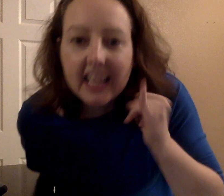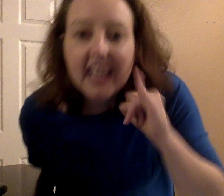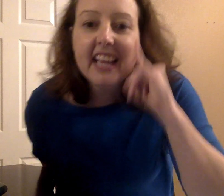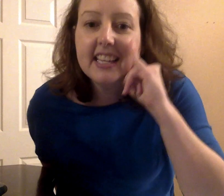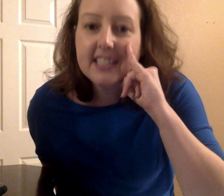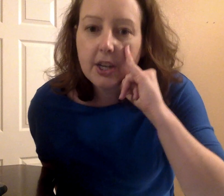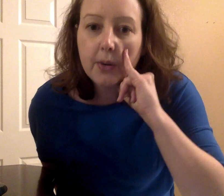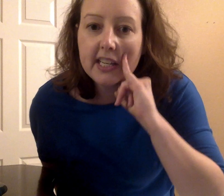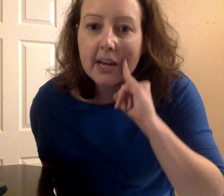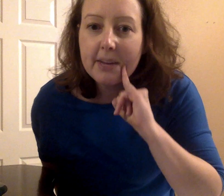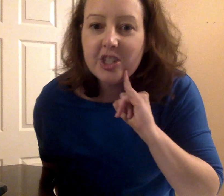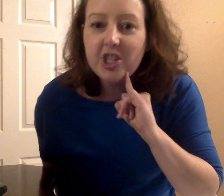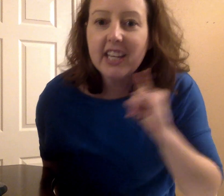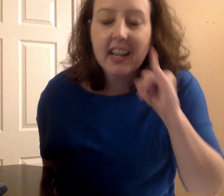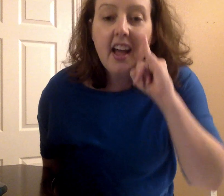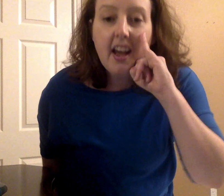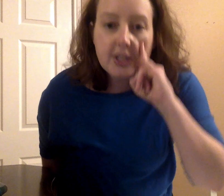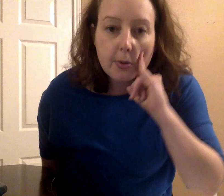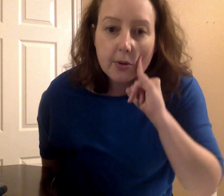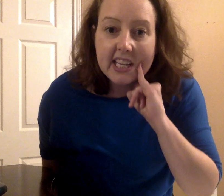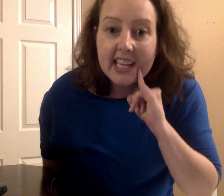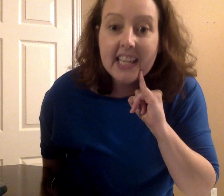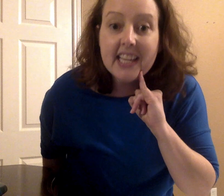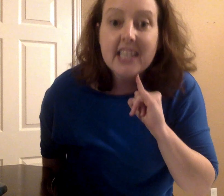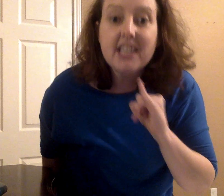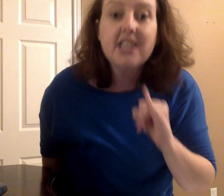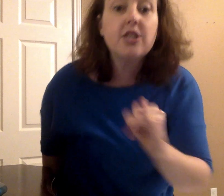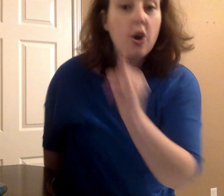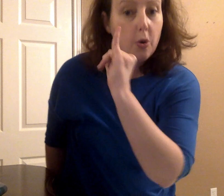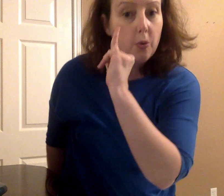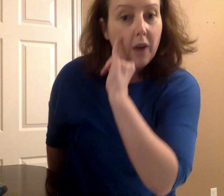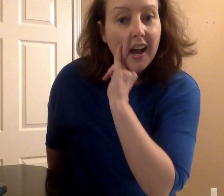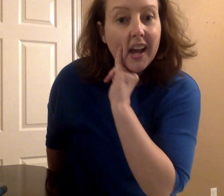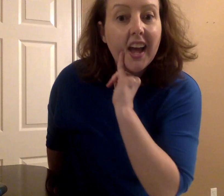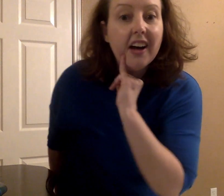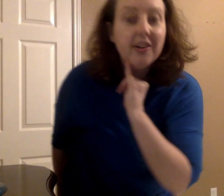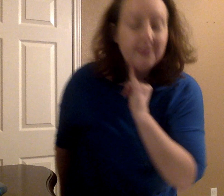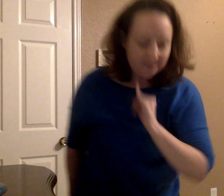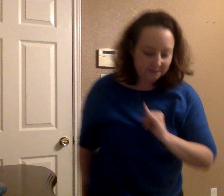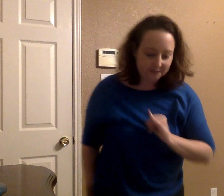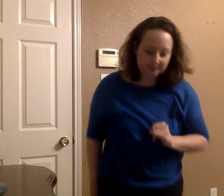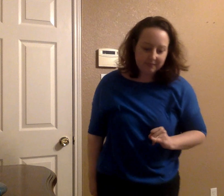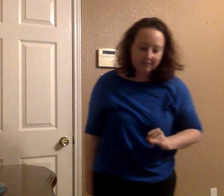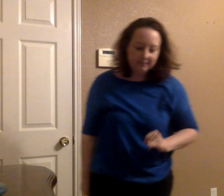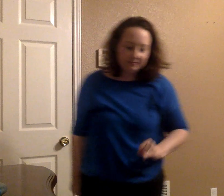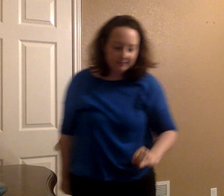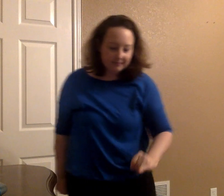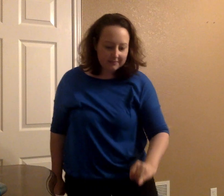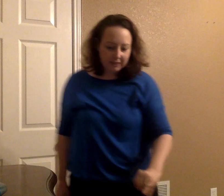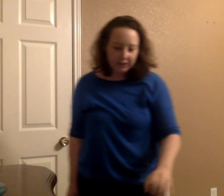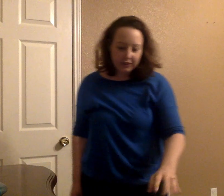it's going down my cheek, so Israel, good,